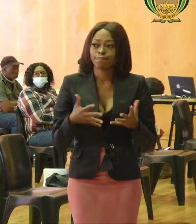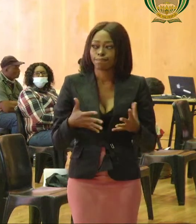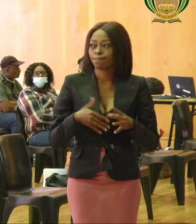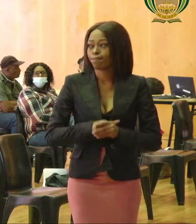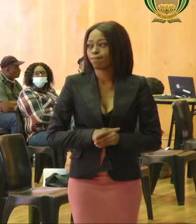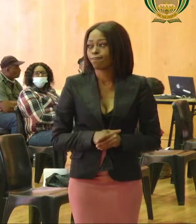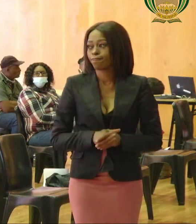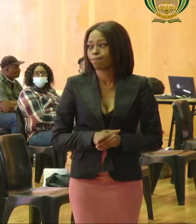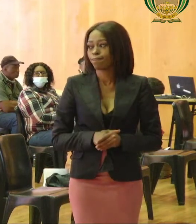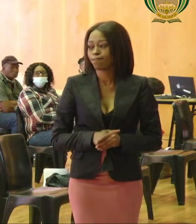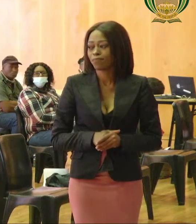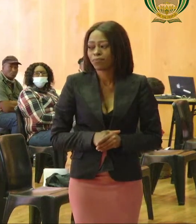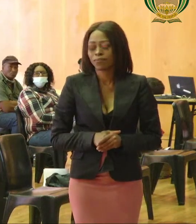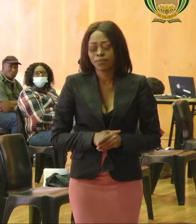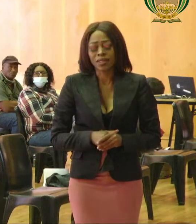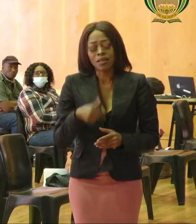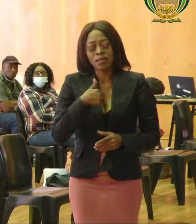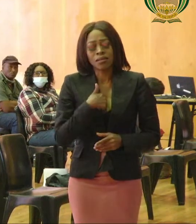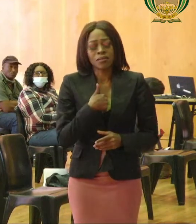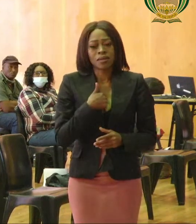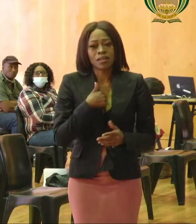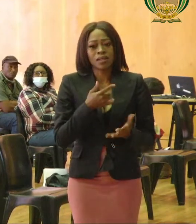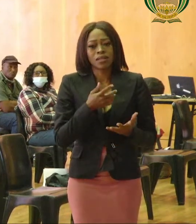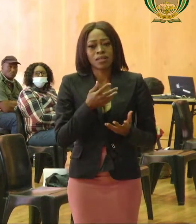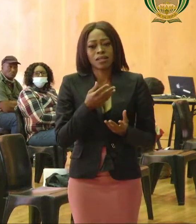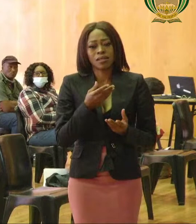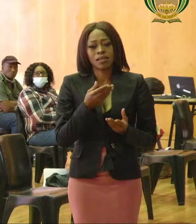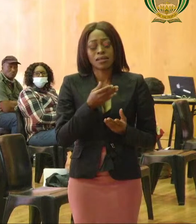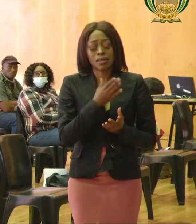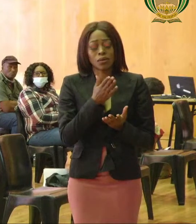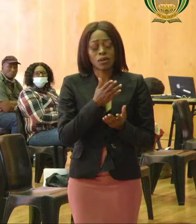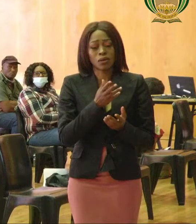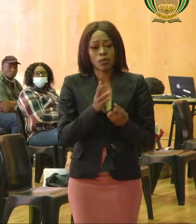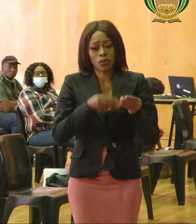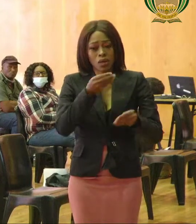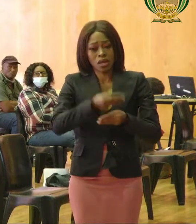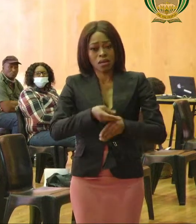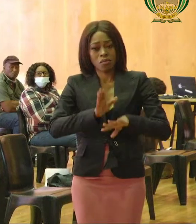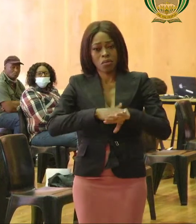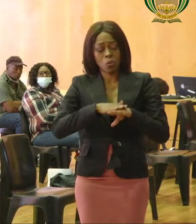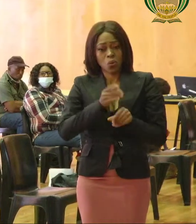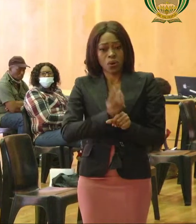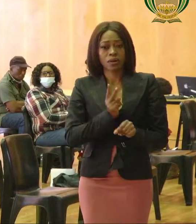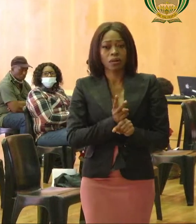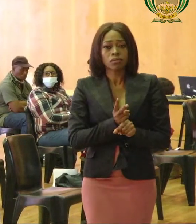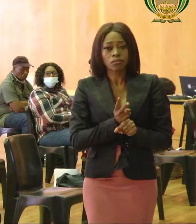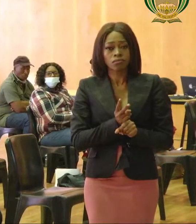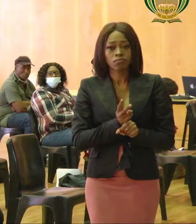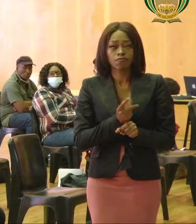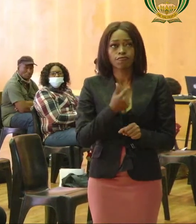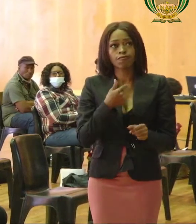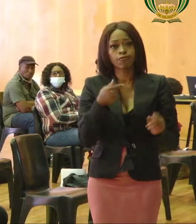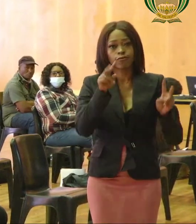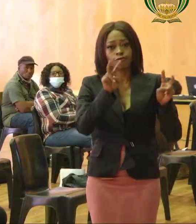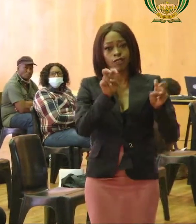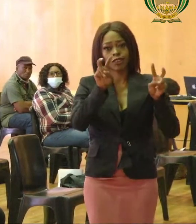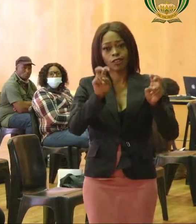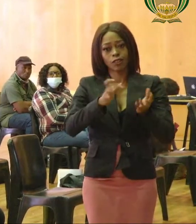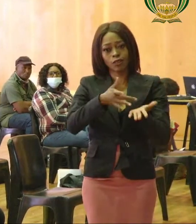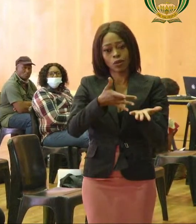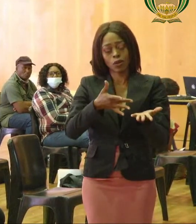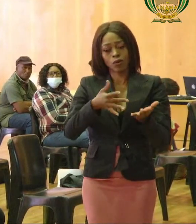Mine is to put a point of emphasis to what I will call the position